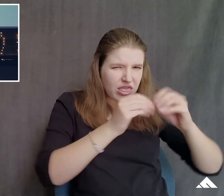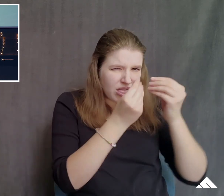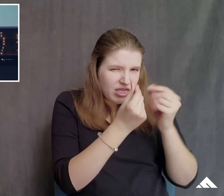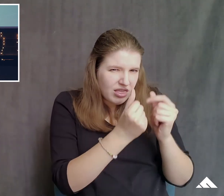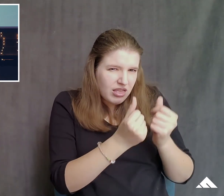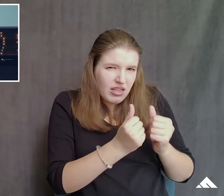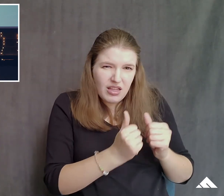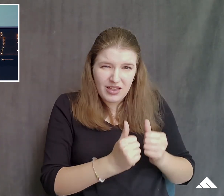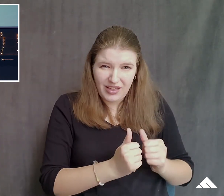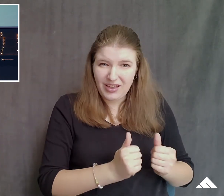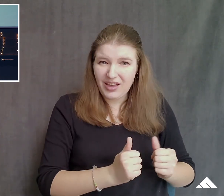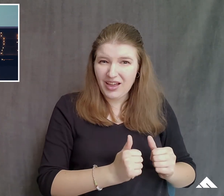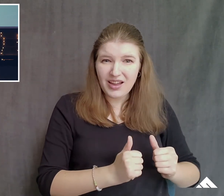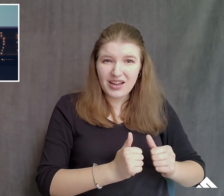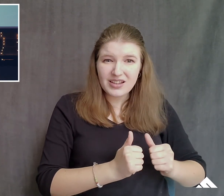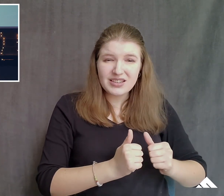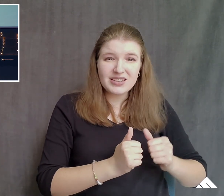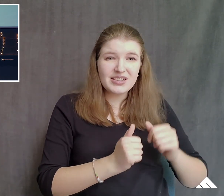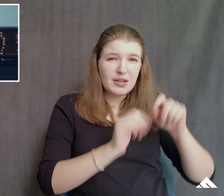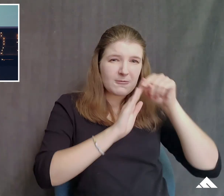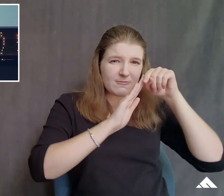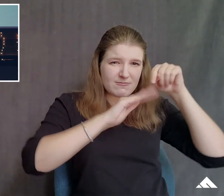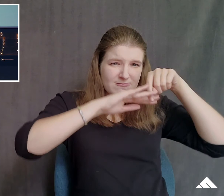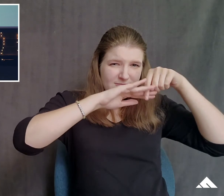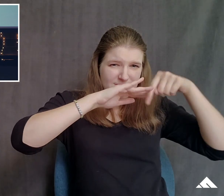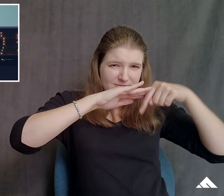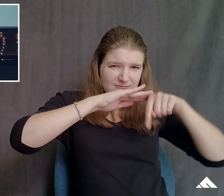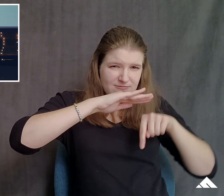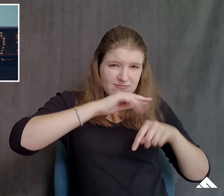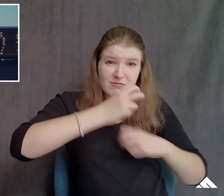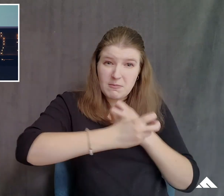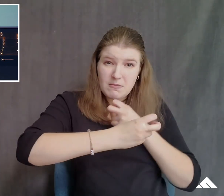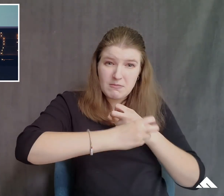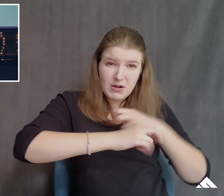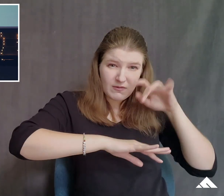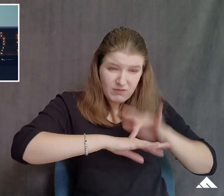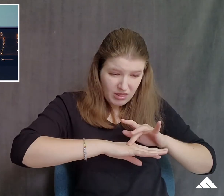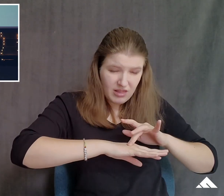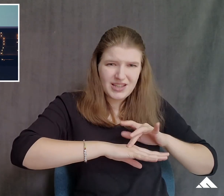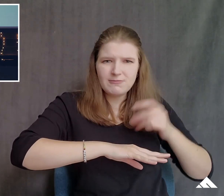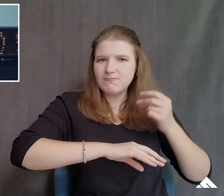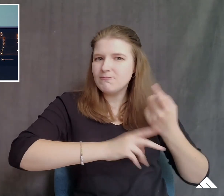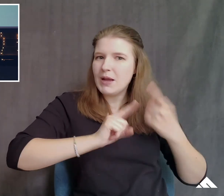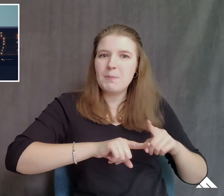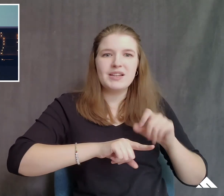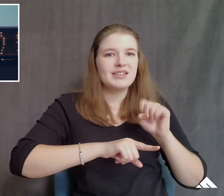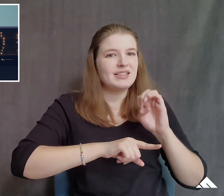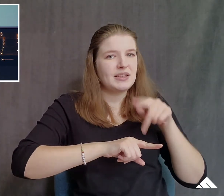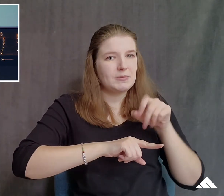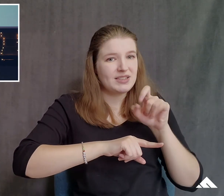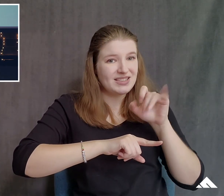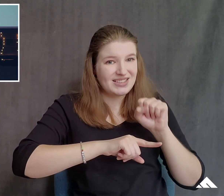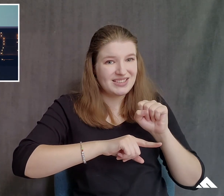There's a deterioration that rots away the tissue, goes all the way to the bone, and then sepsis sets in, and then which can